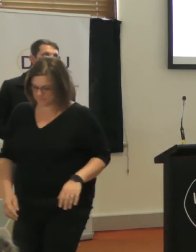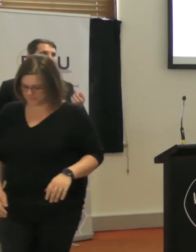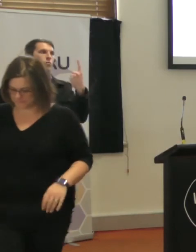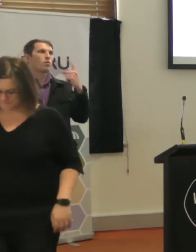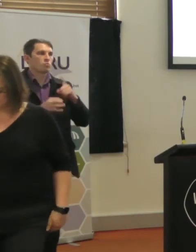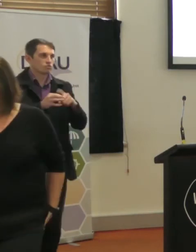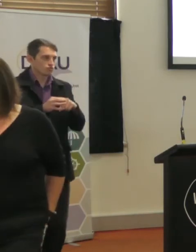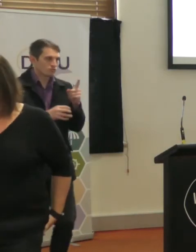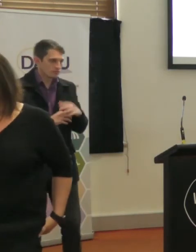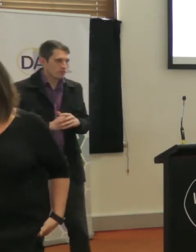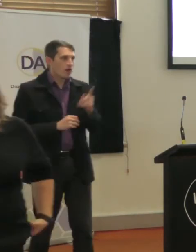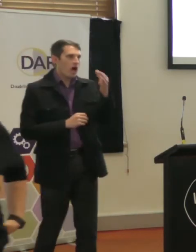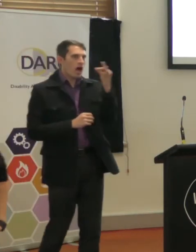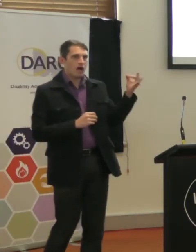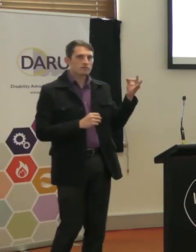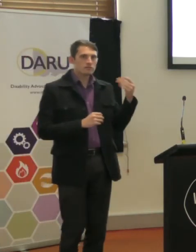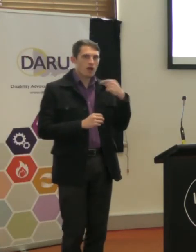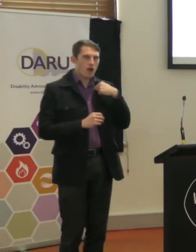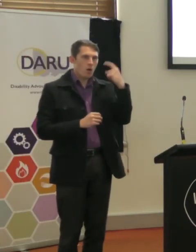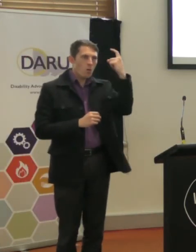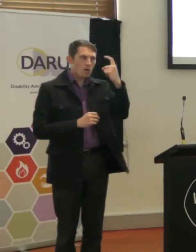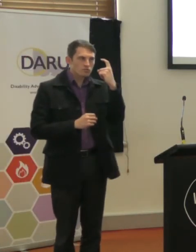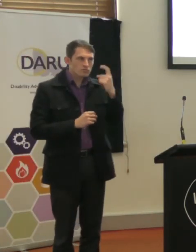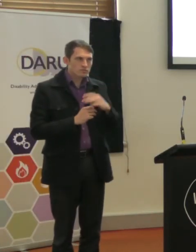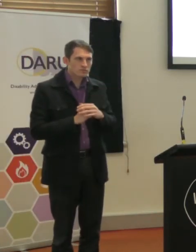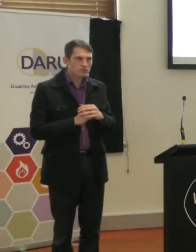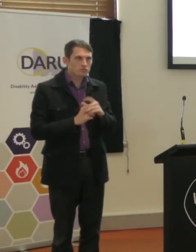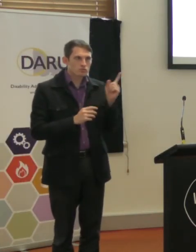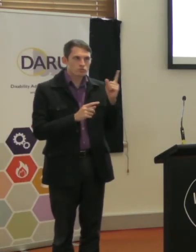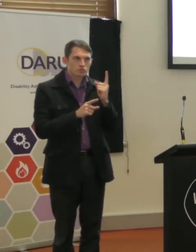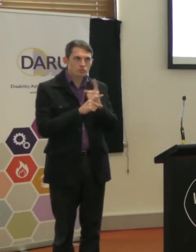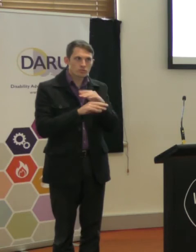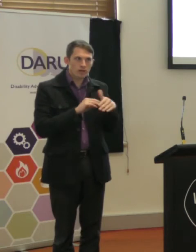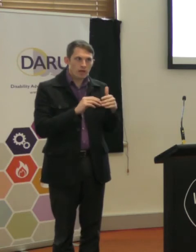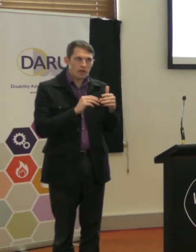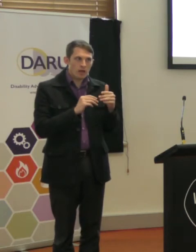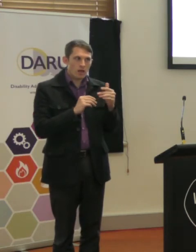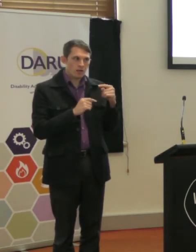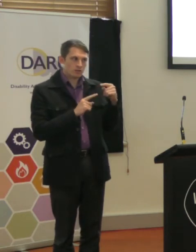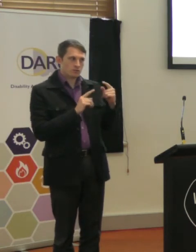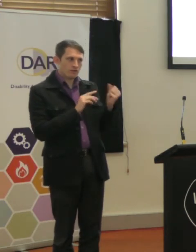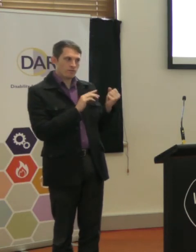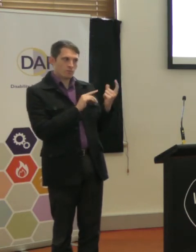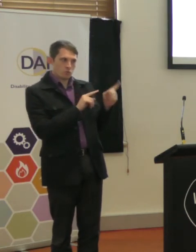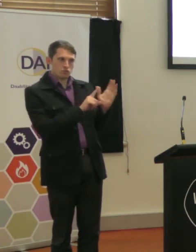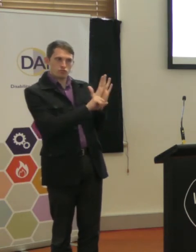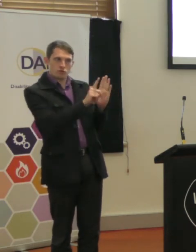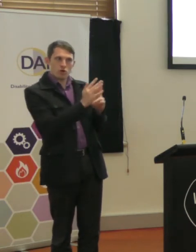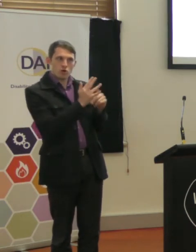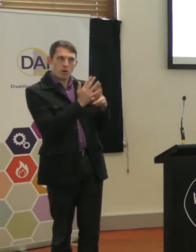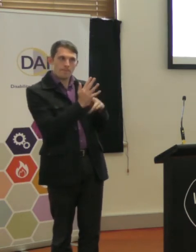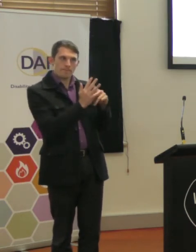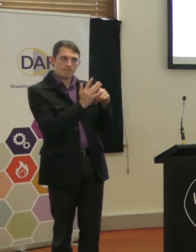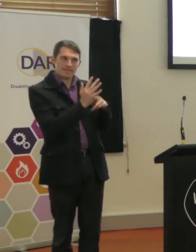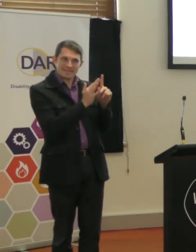Hi, I'm just wondering, when you talked about the assistance nominees, I'm just wondering, can advocates be